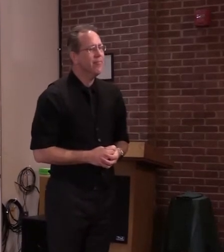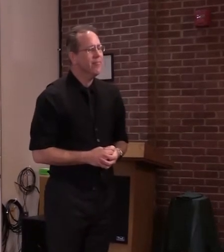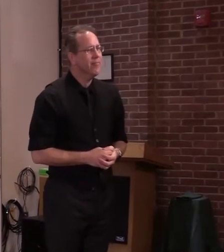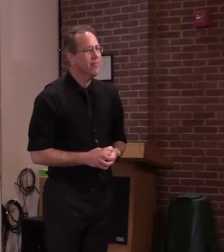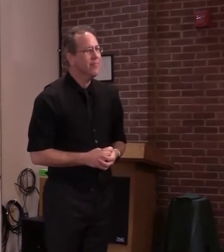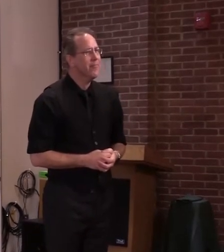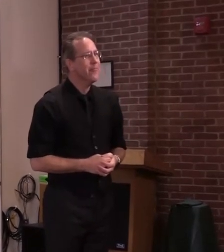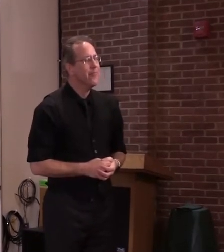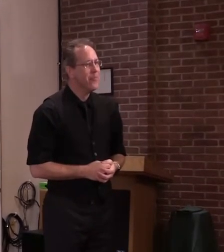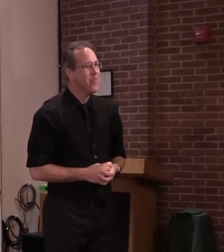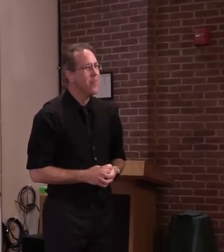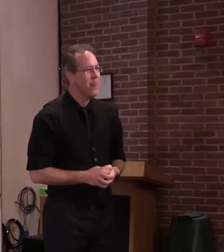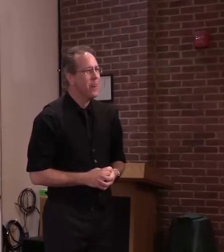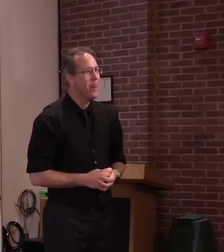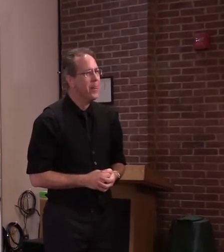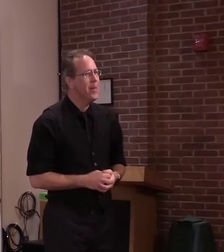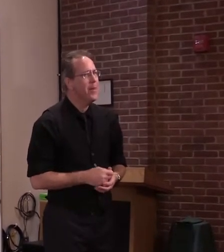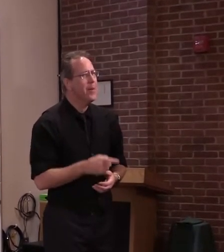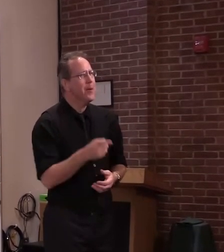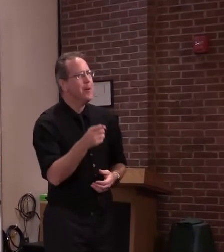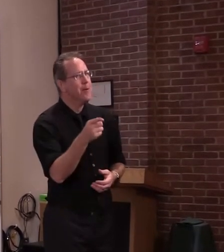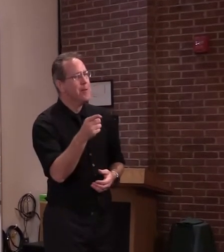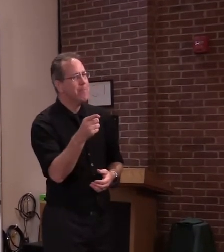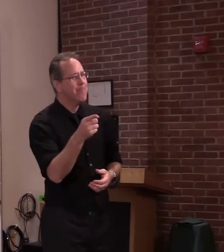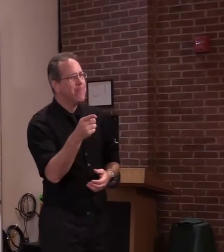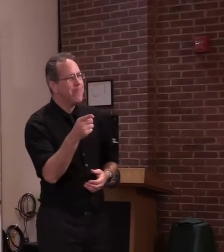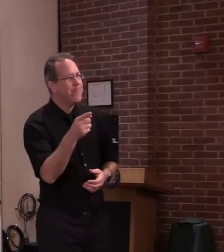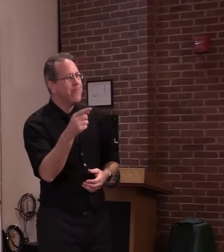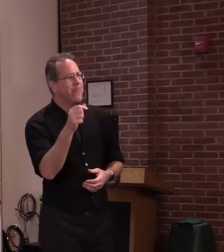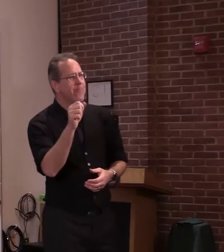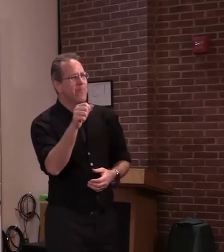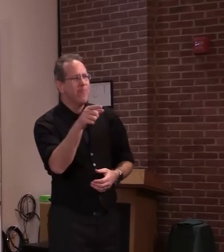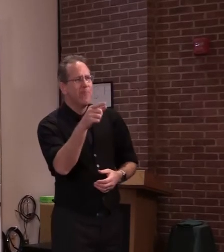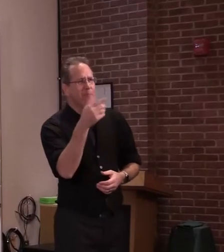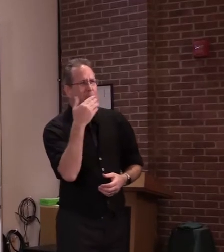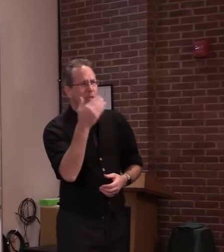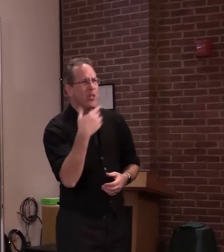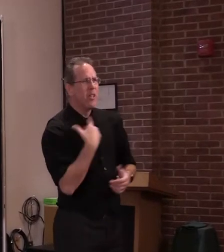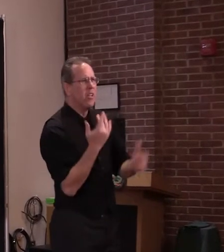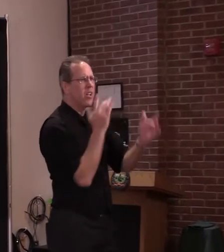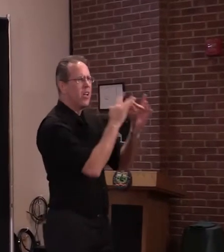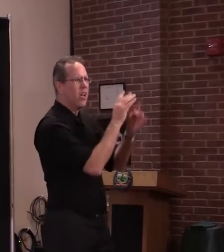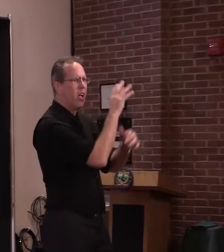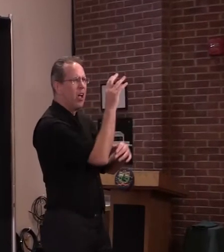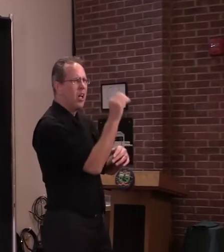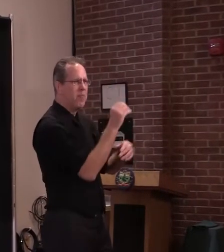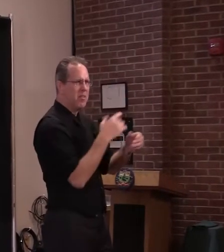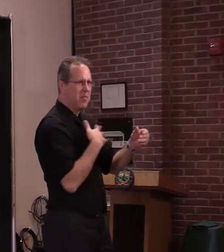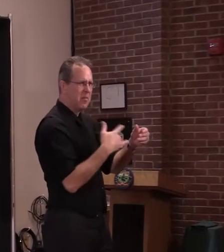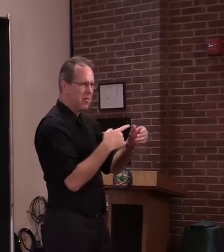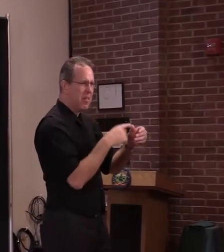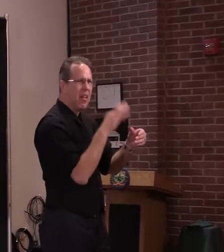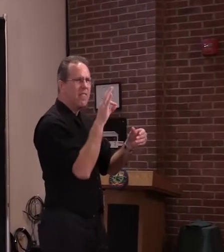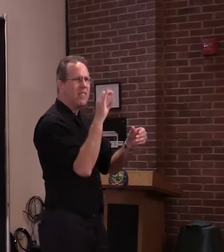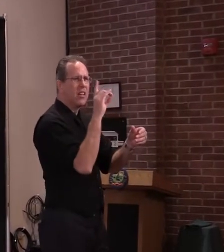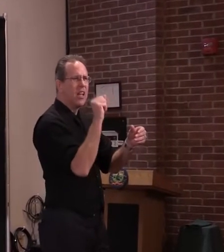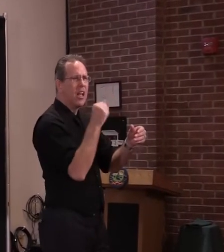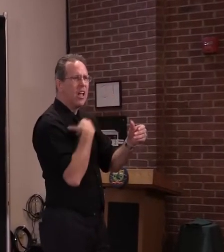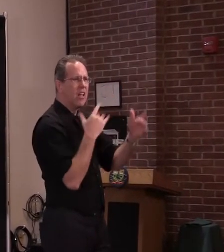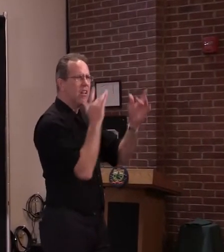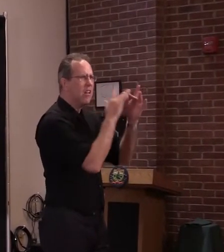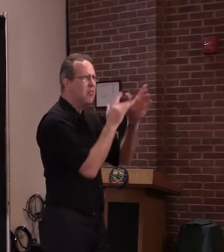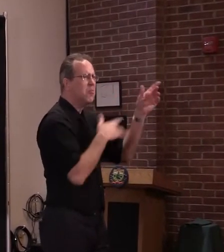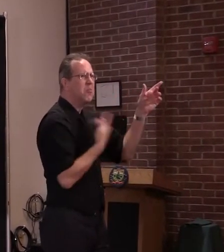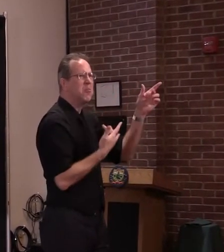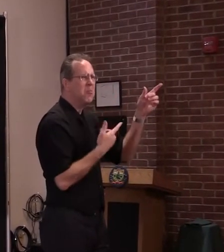Yeah, we've reached out to the companies actually about this and the FDA, and apparently there is a concern